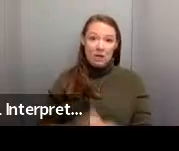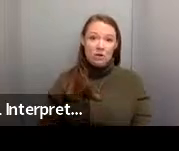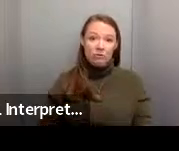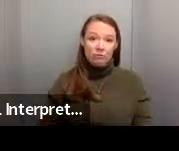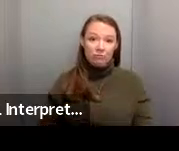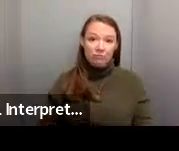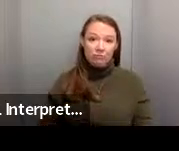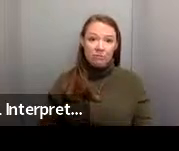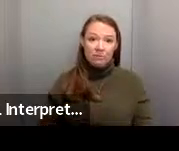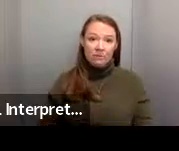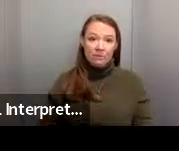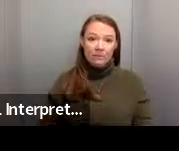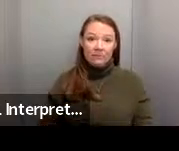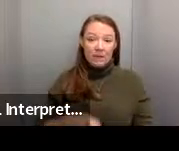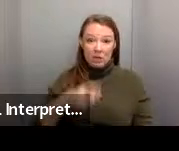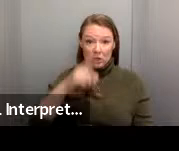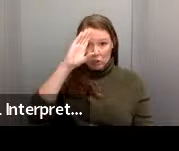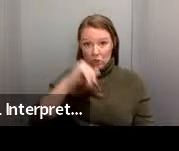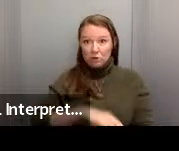I mean, you know,